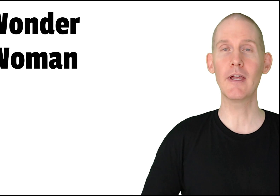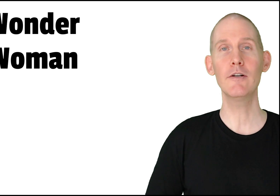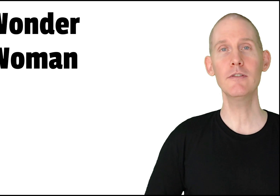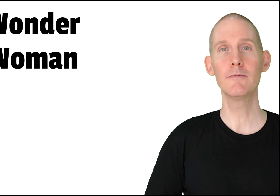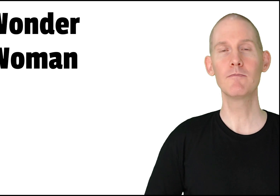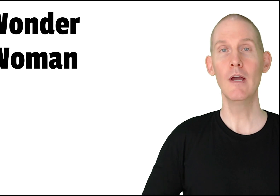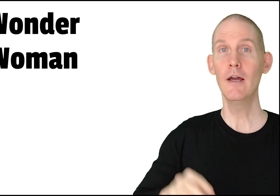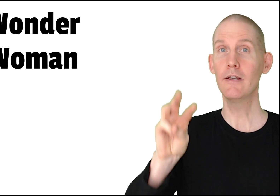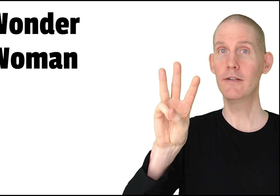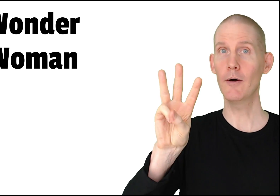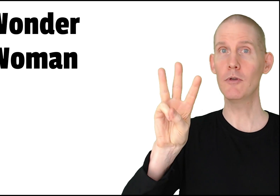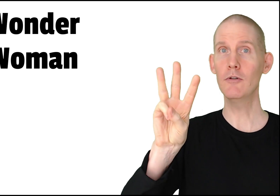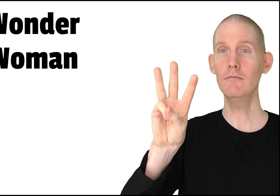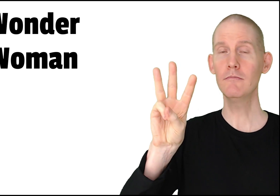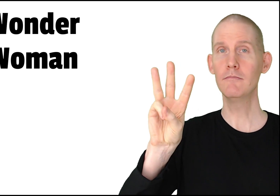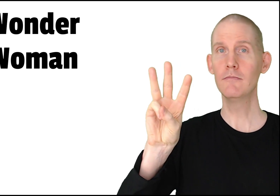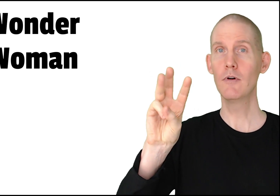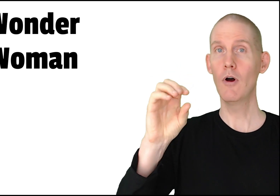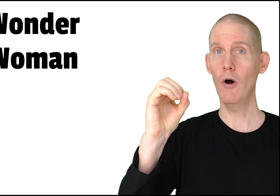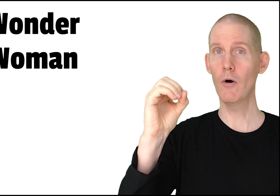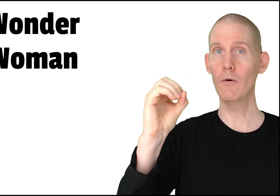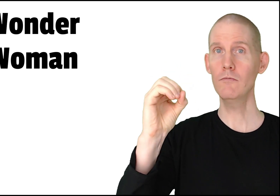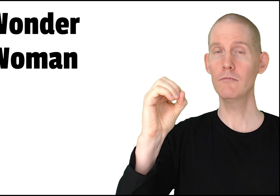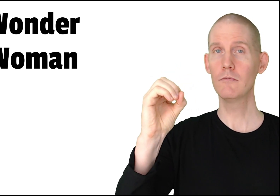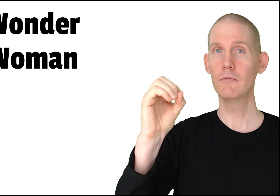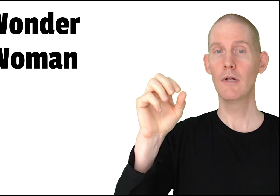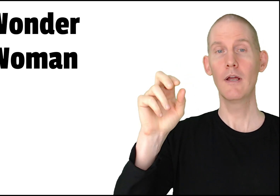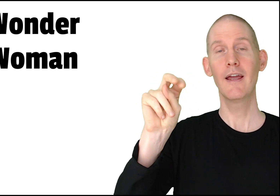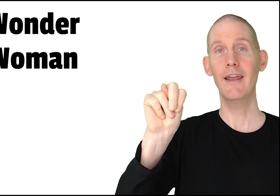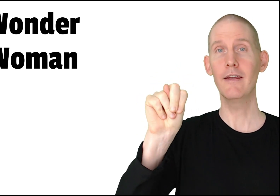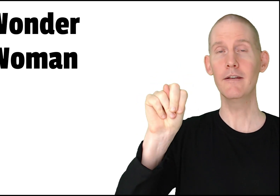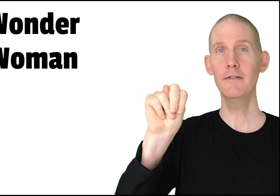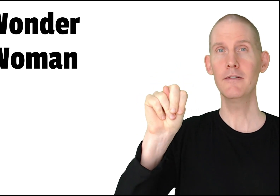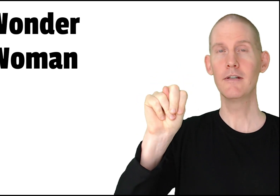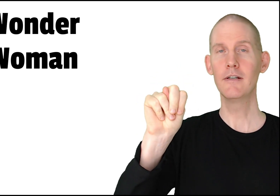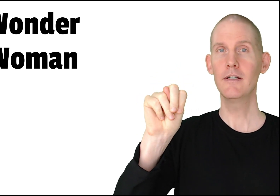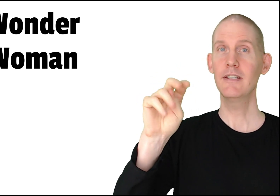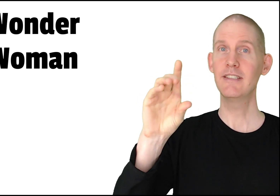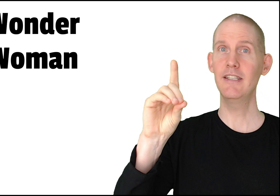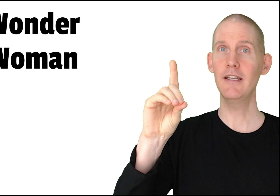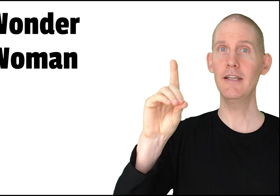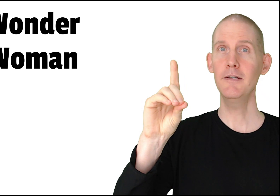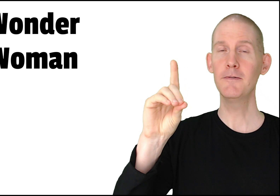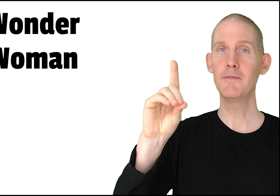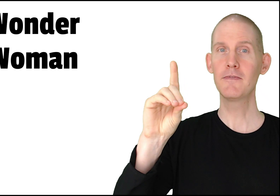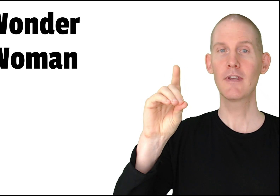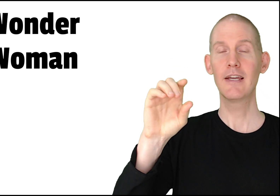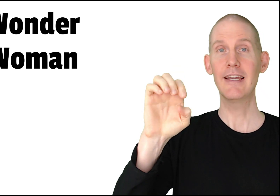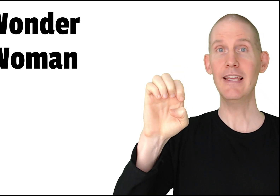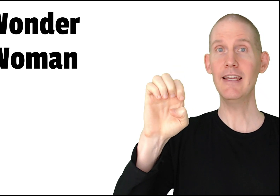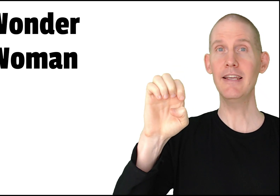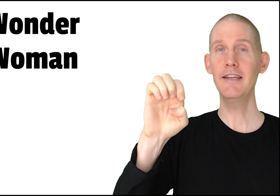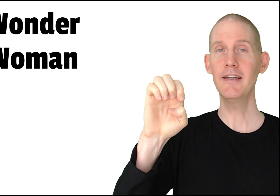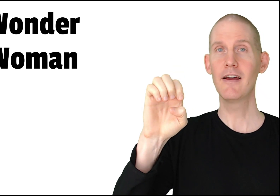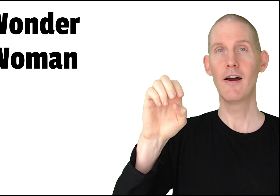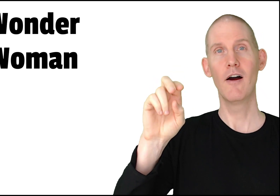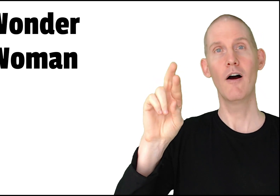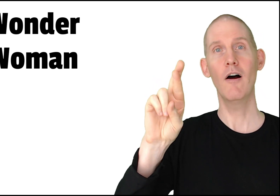letters. W, O, N, D, E,